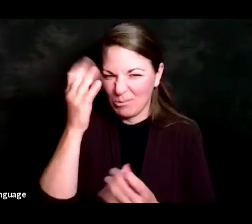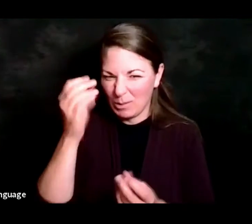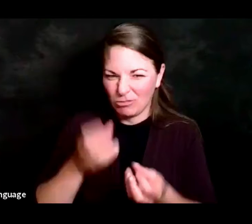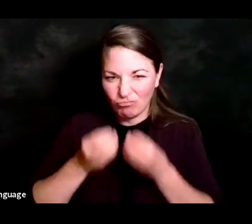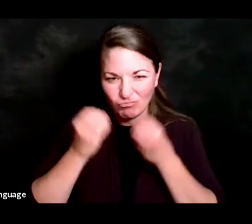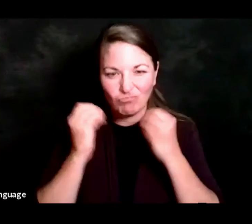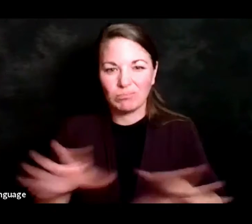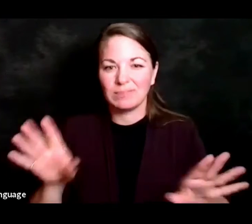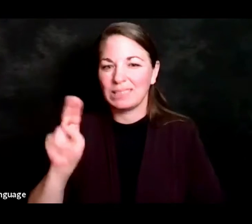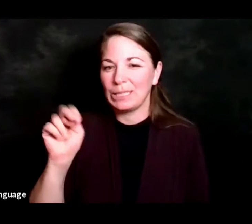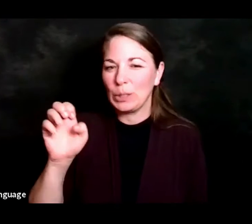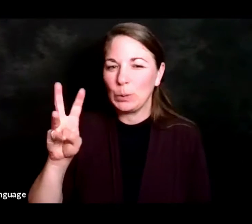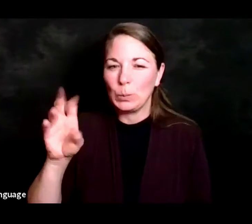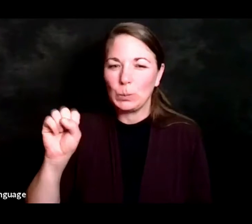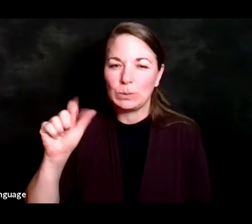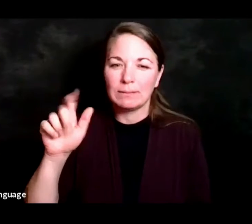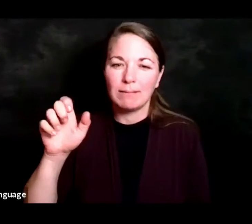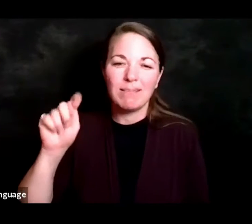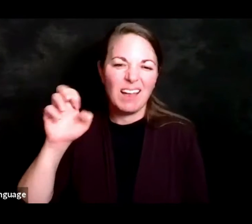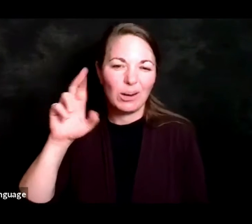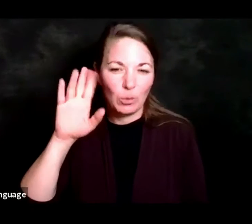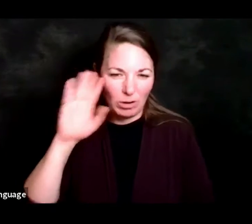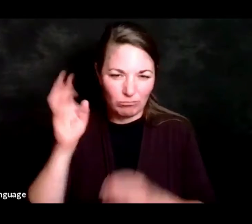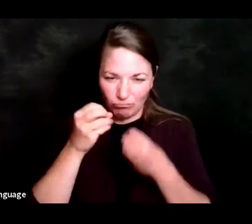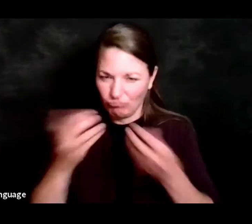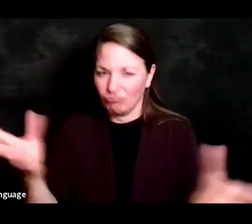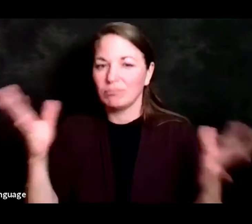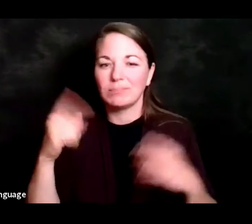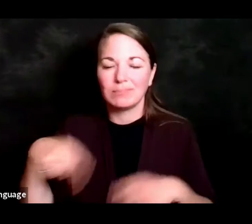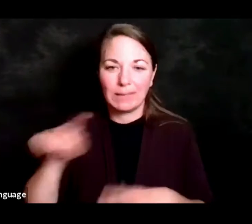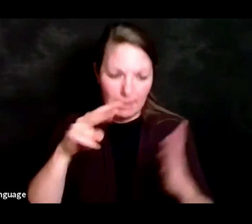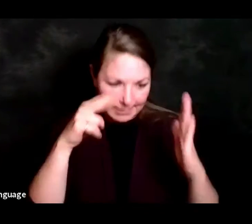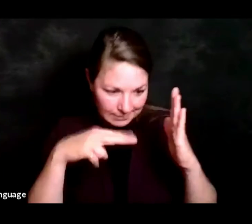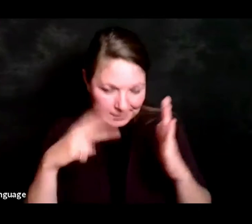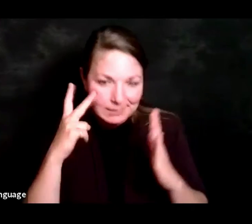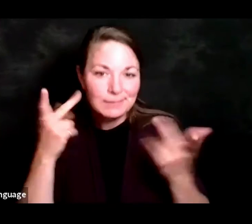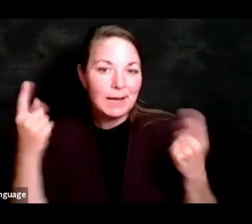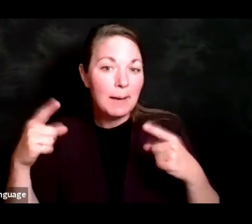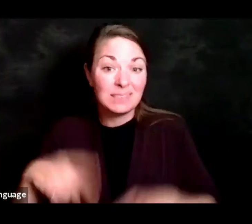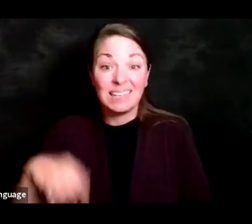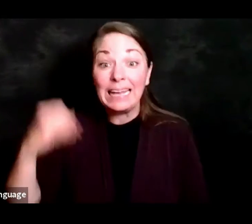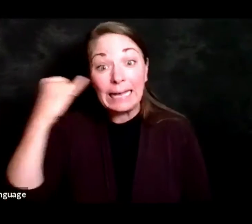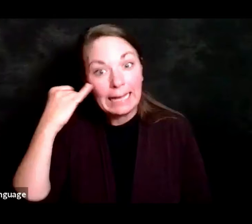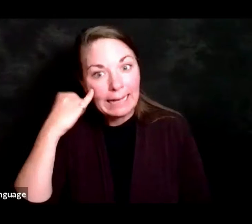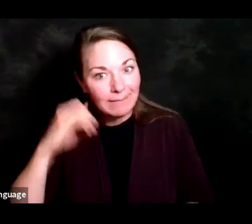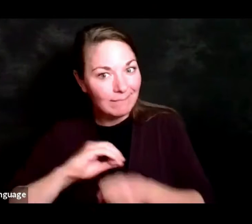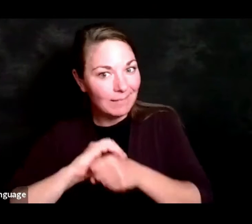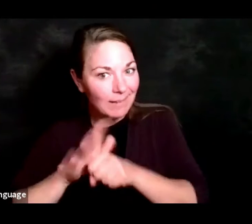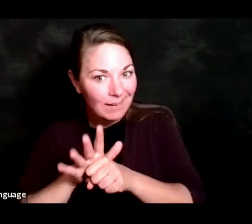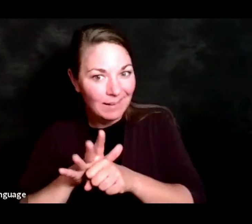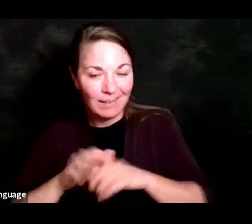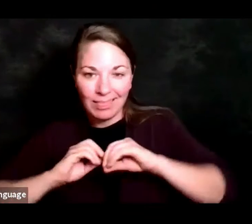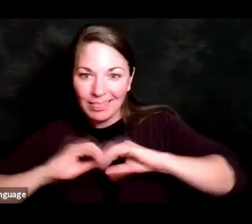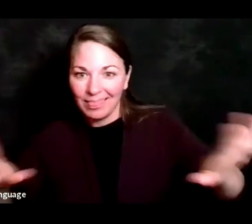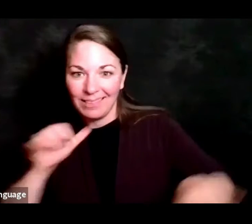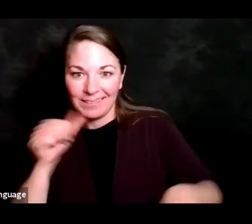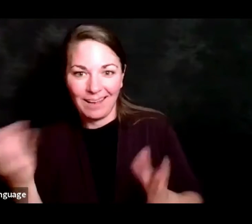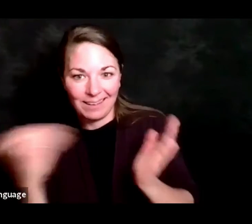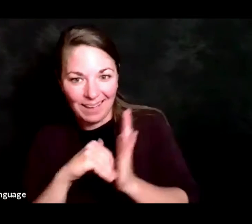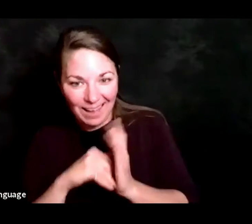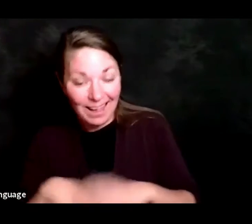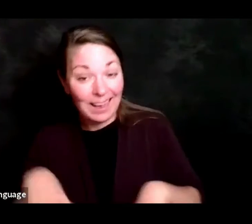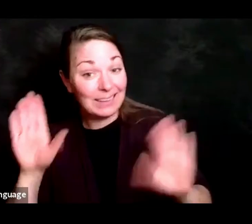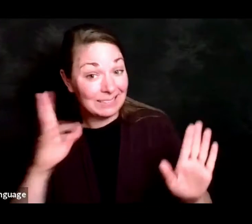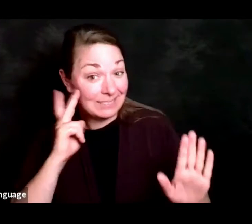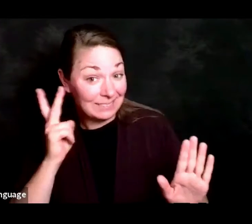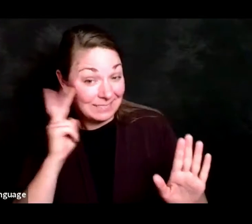will look like. Barring another global pandemic, knock on wood, we expect more trainings, more